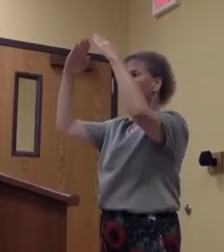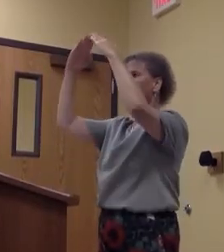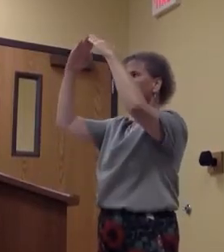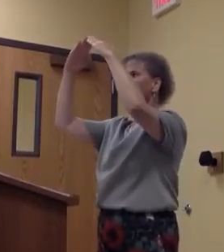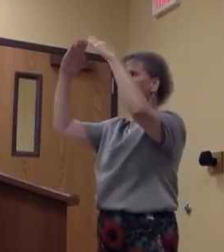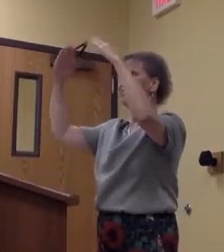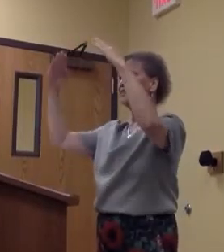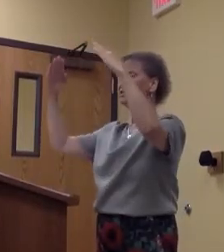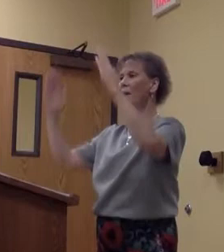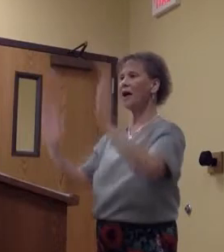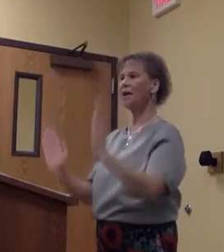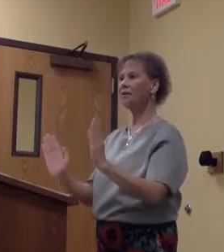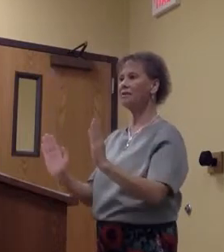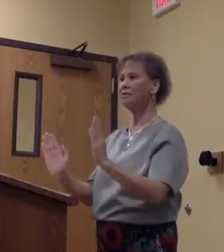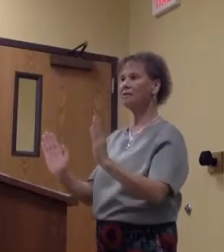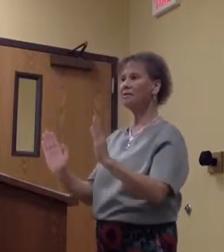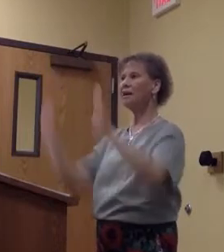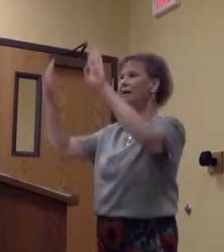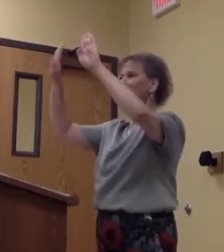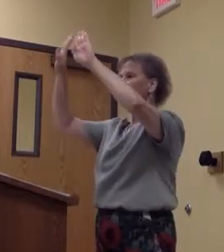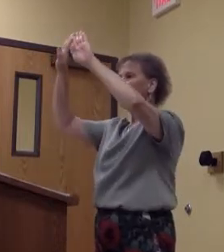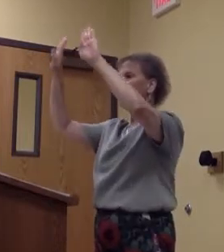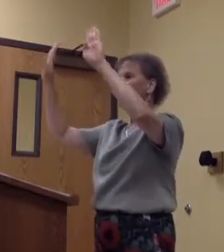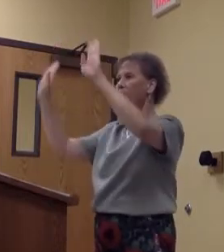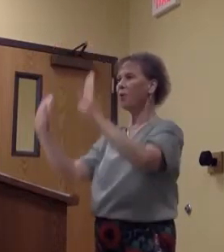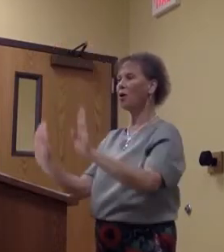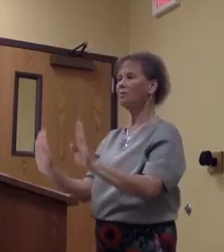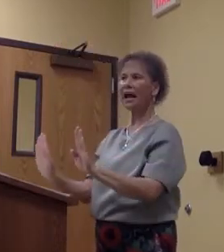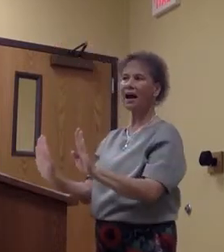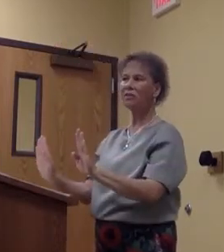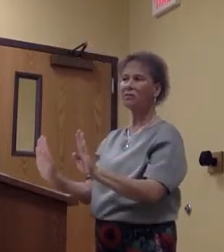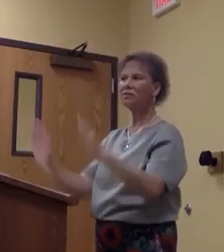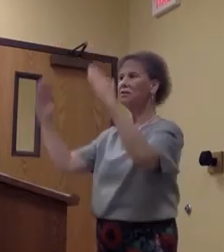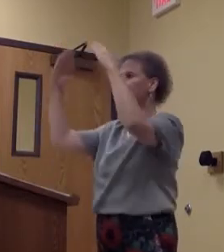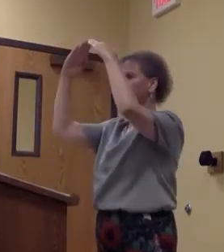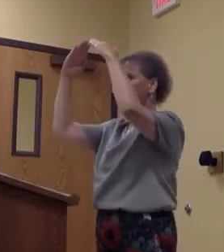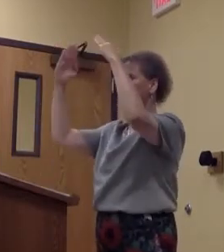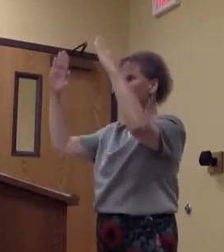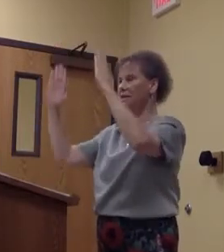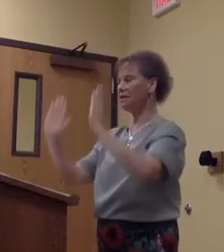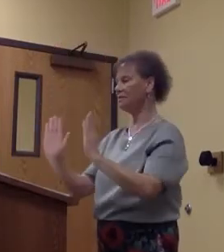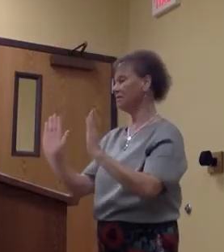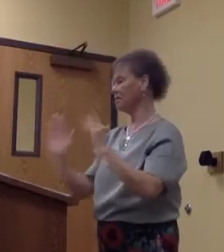can draw it this way. I can draw it palms out, palms in, then up.